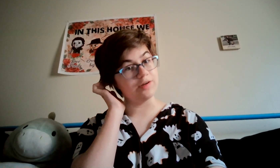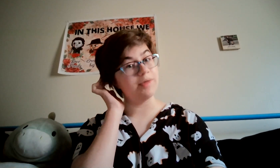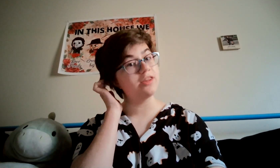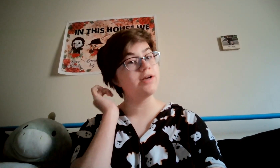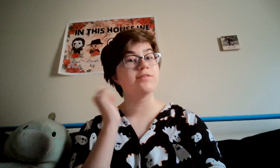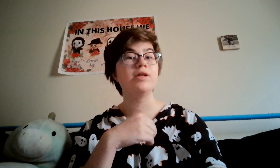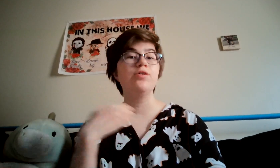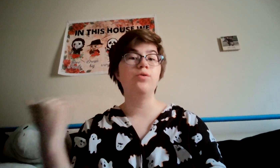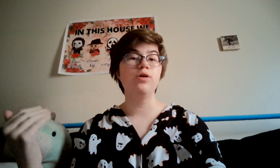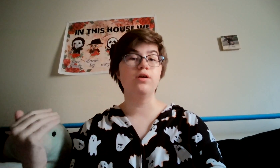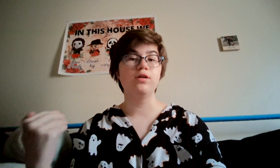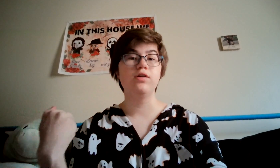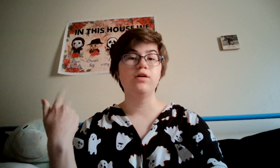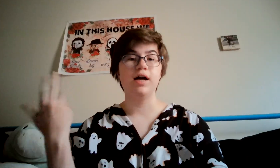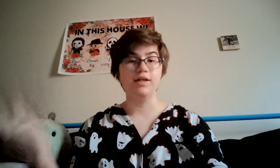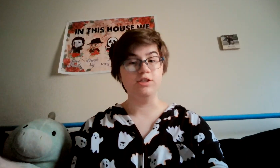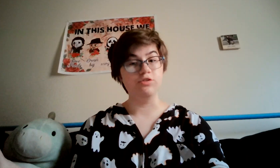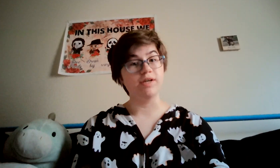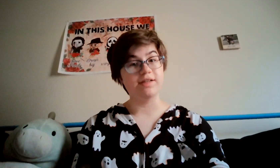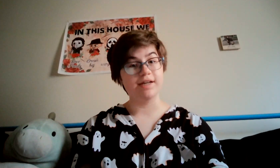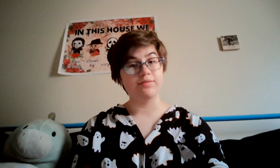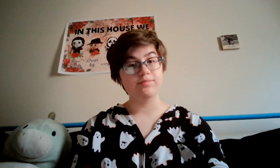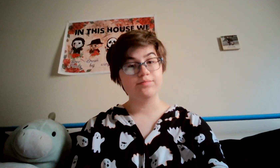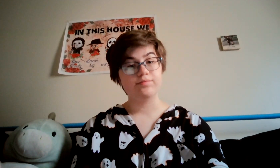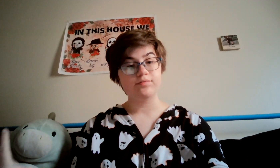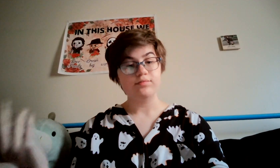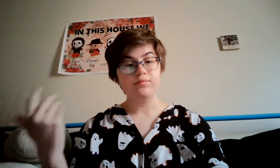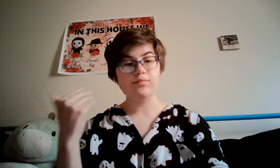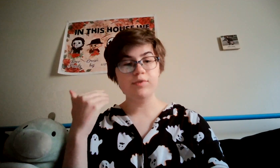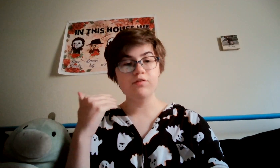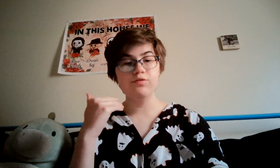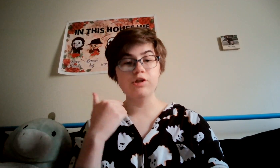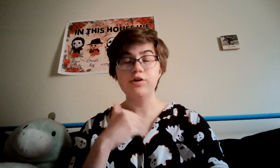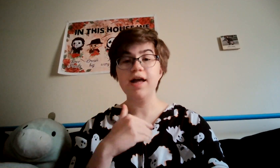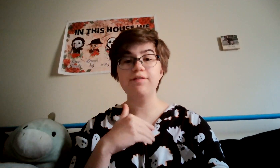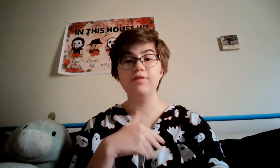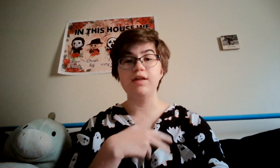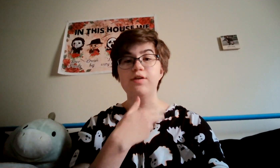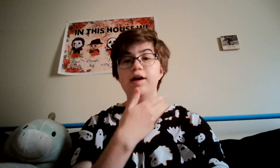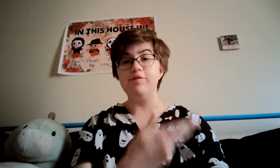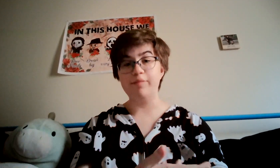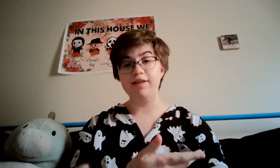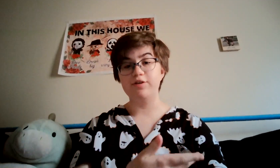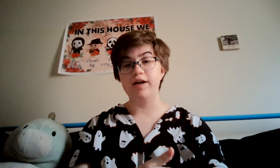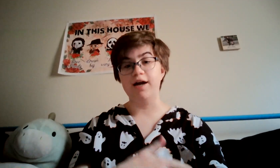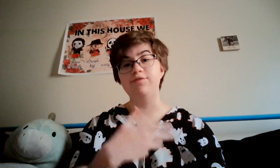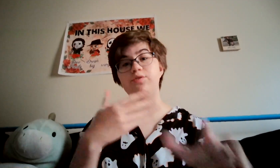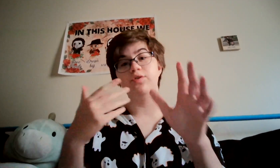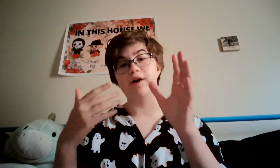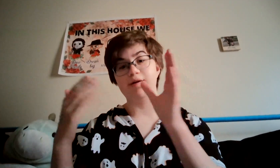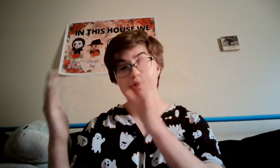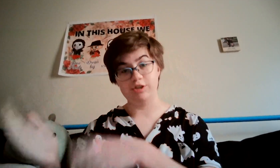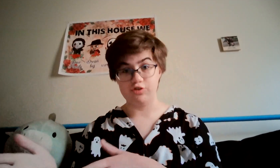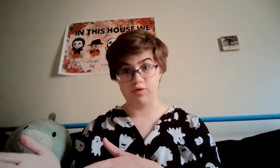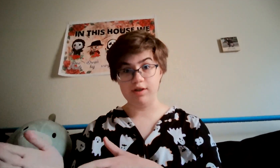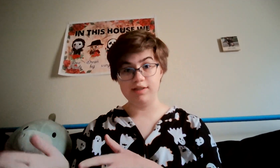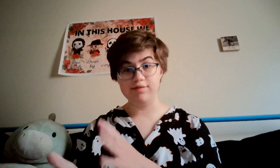make the recipe or I can just write it down. For the craft, either I would make the craft or I would just draw it.